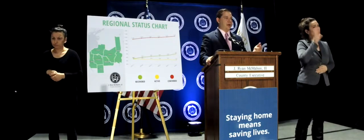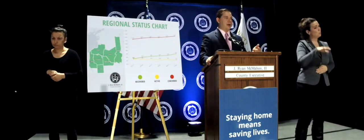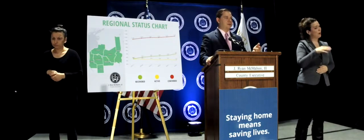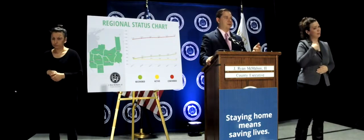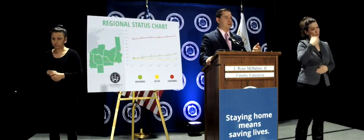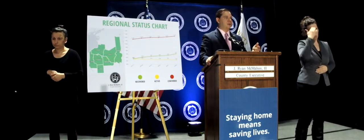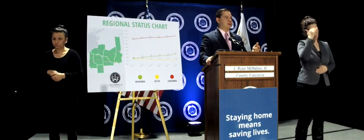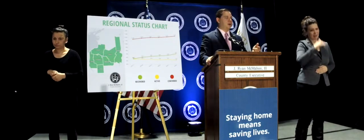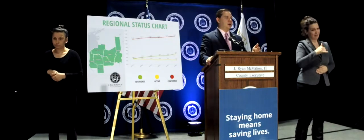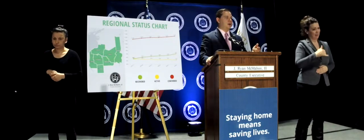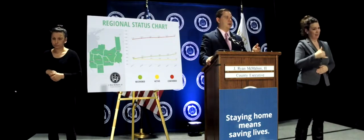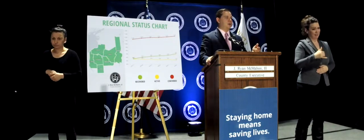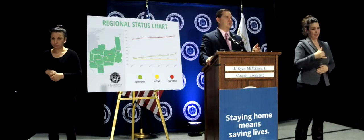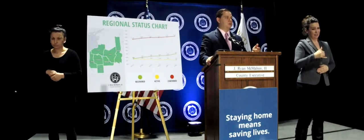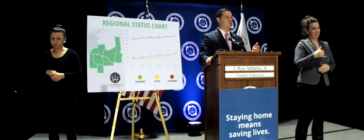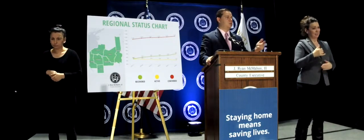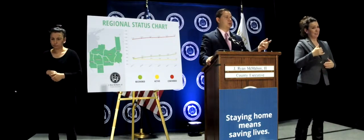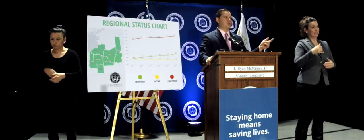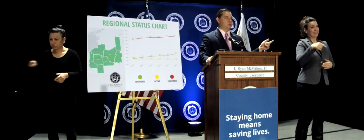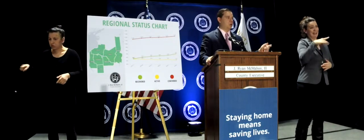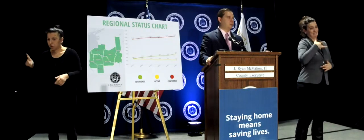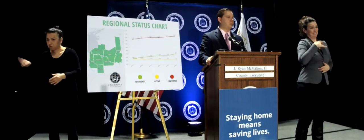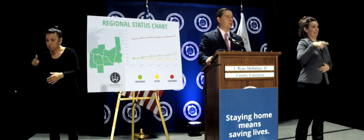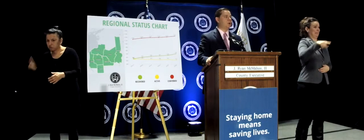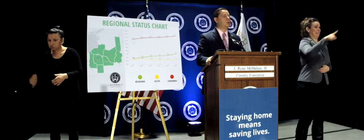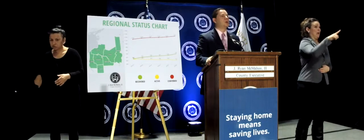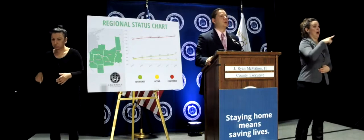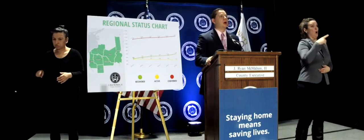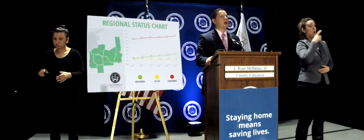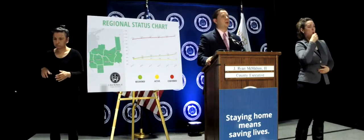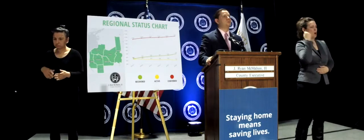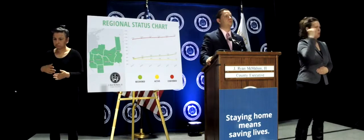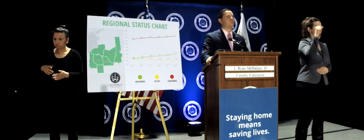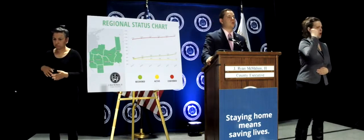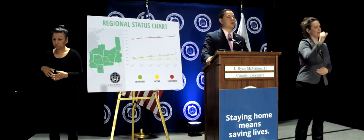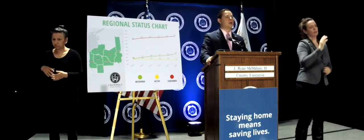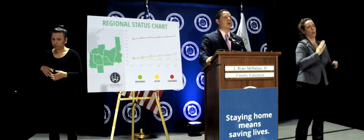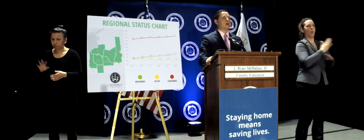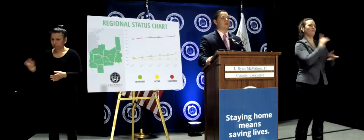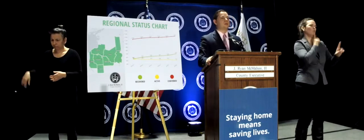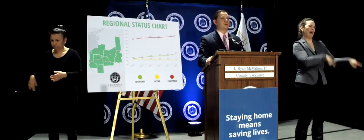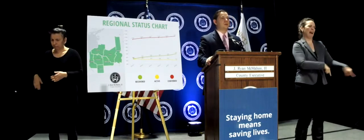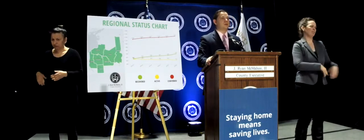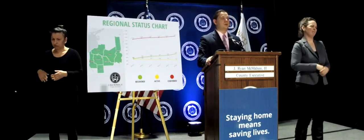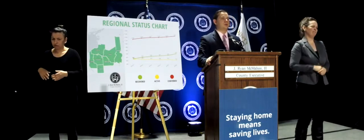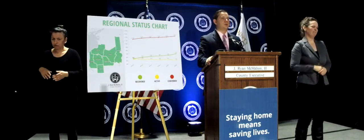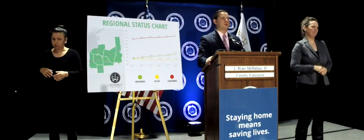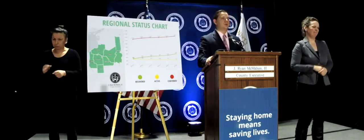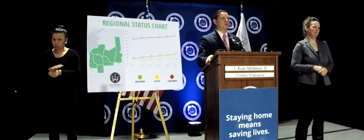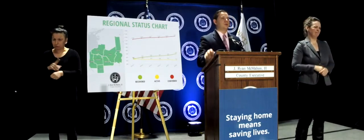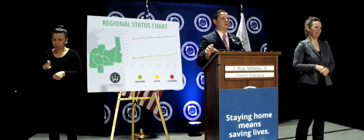all overreacting. The flu kills more people. And